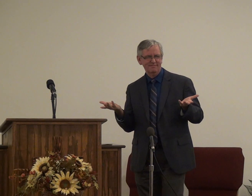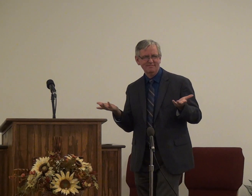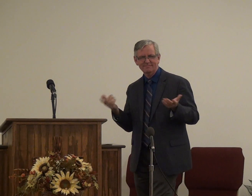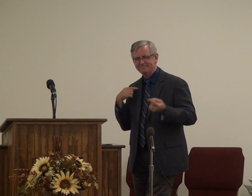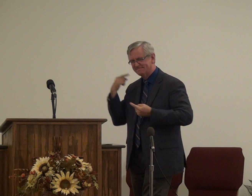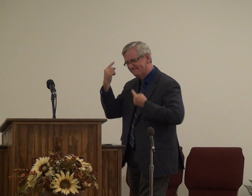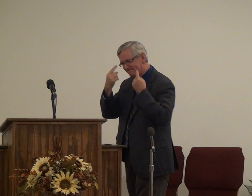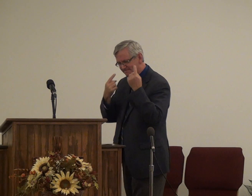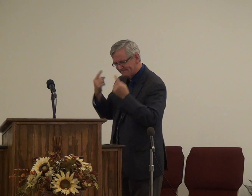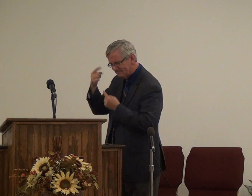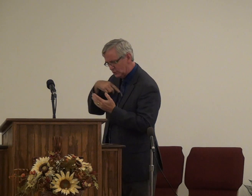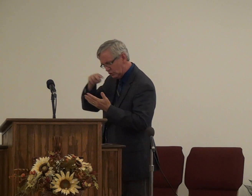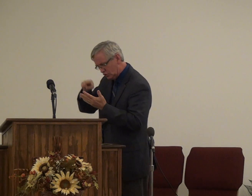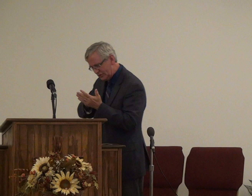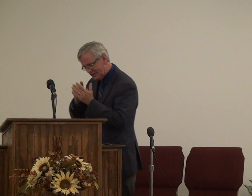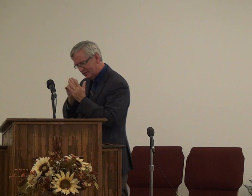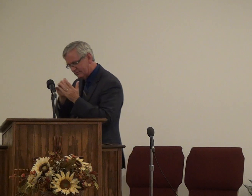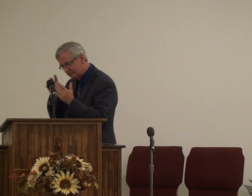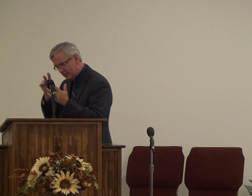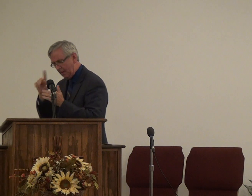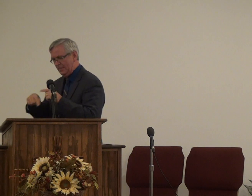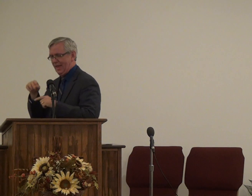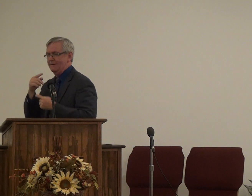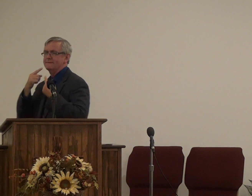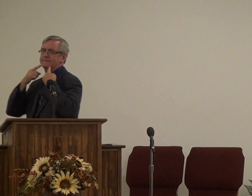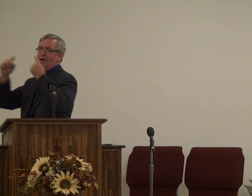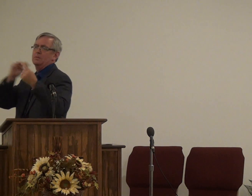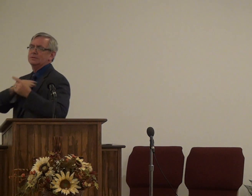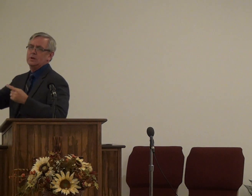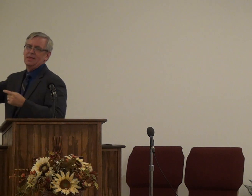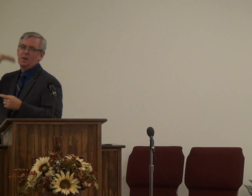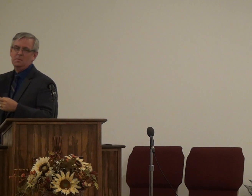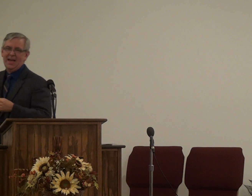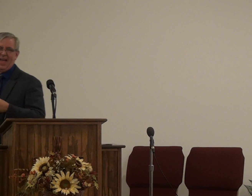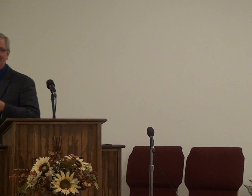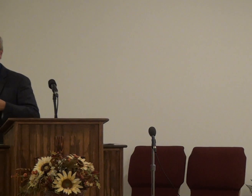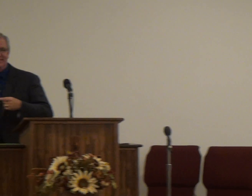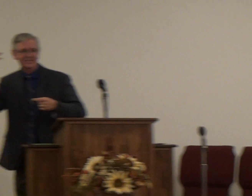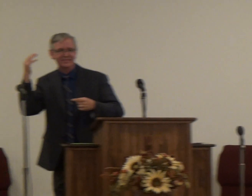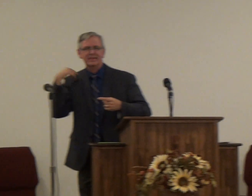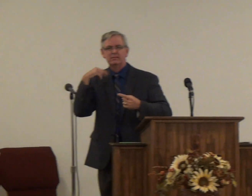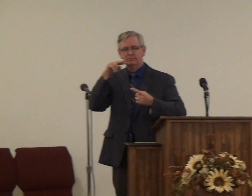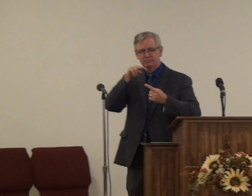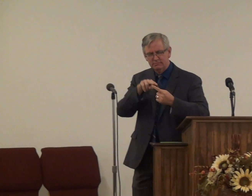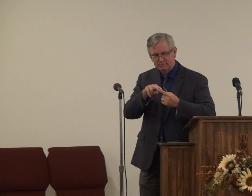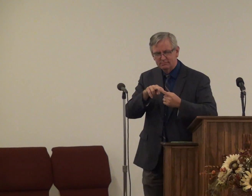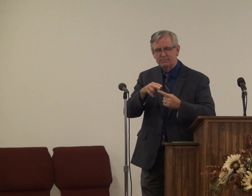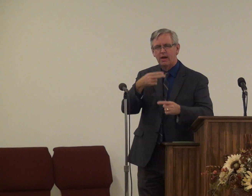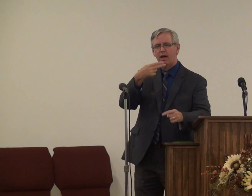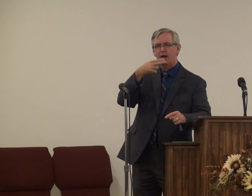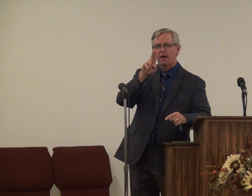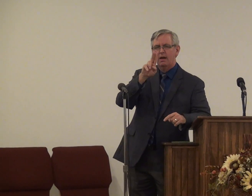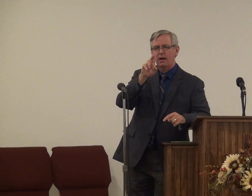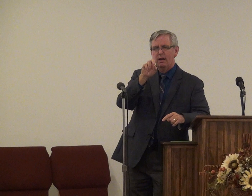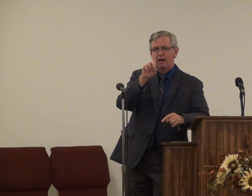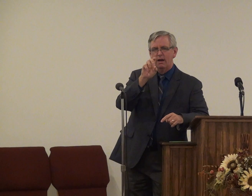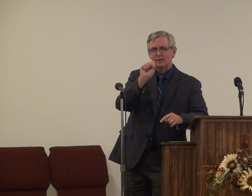be a missionary? And so I read about some famous missionaries in the past, and one of the ones I read about